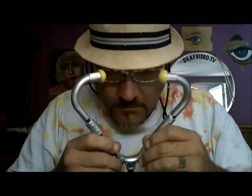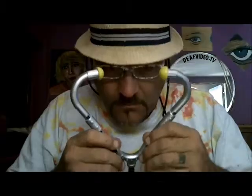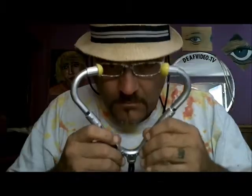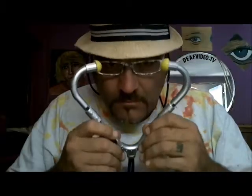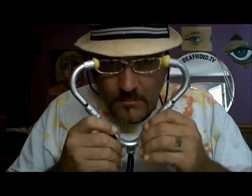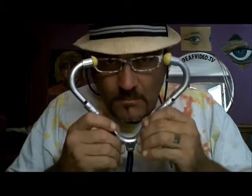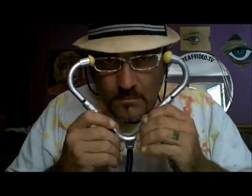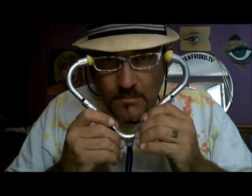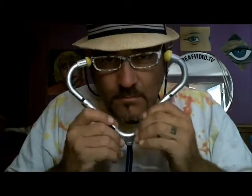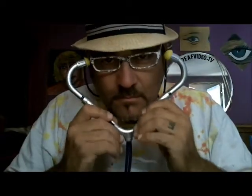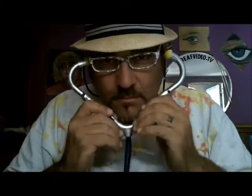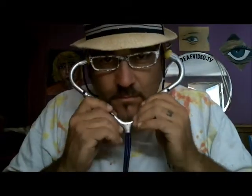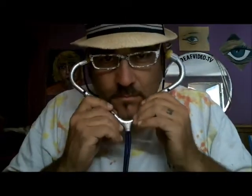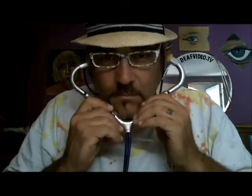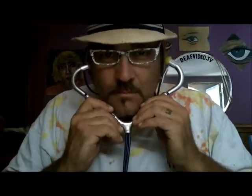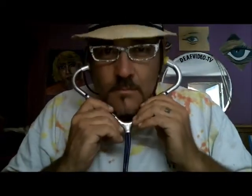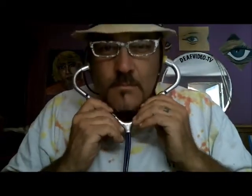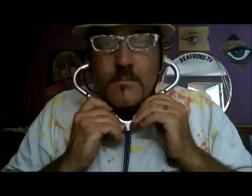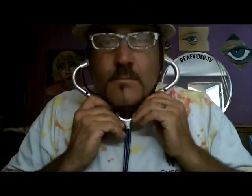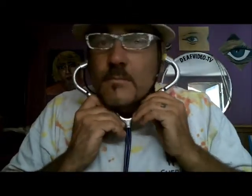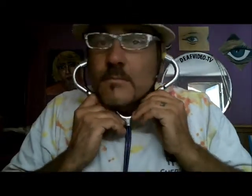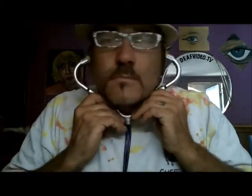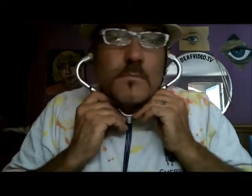My weakness sucks. Thanks God gave you to him for a reason.